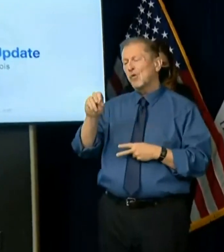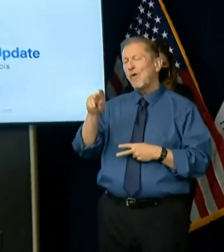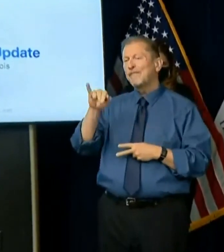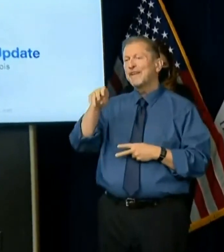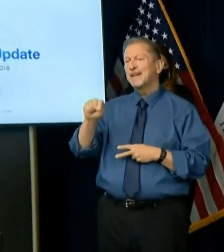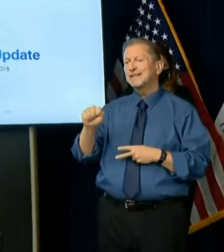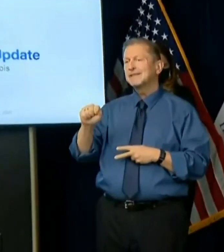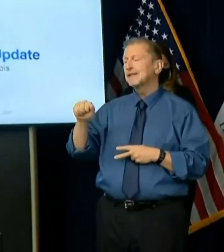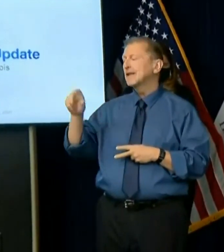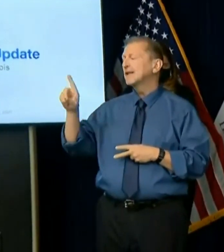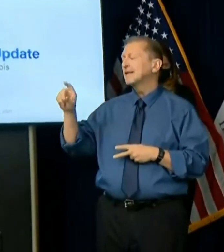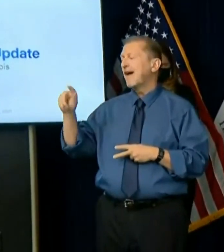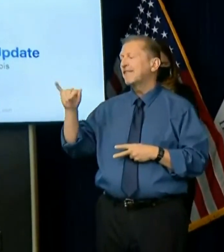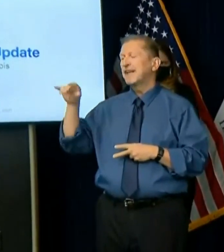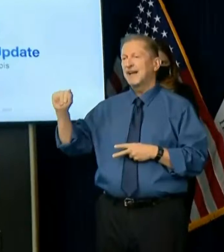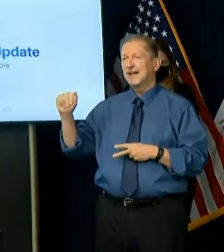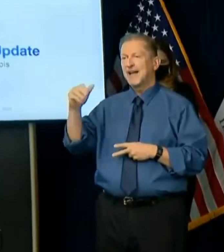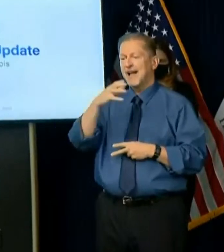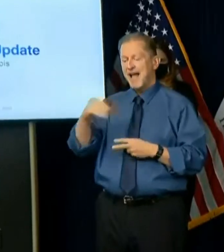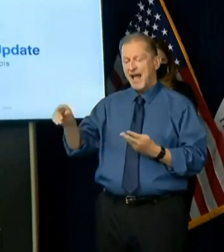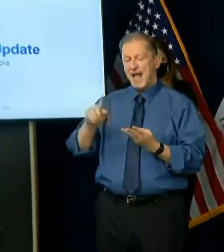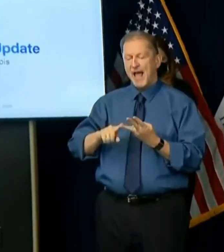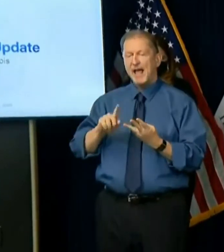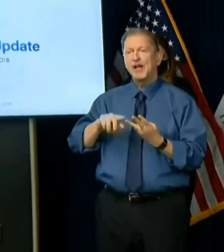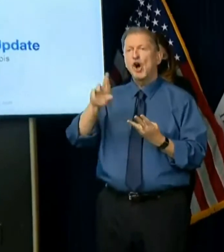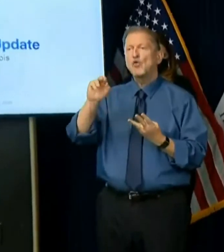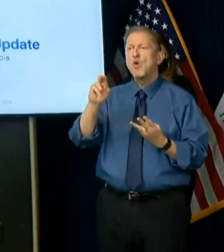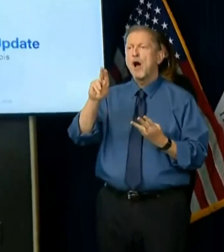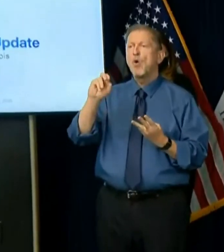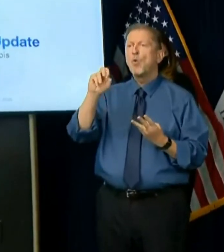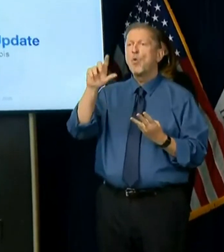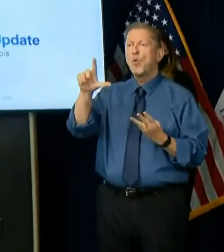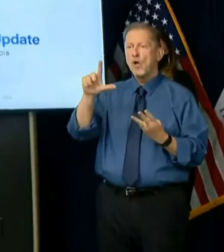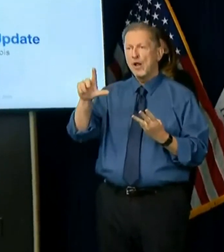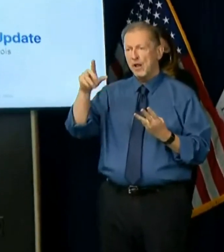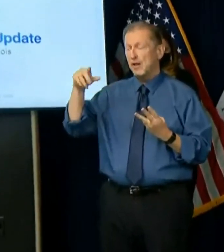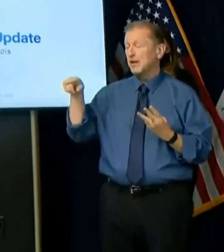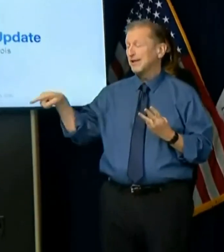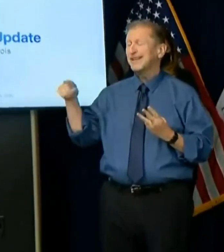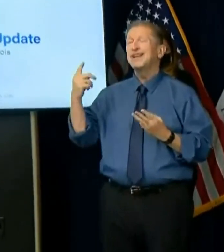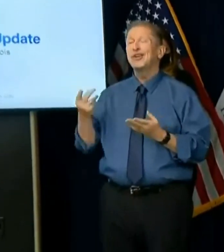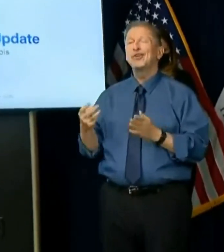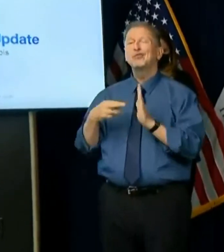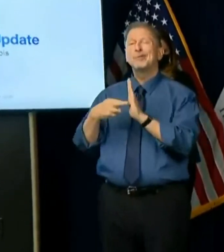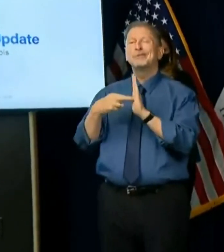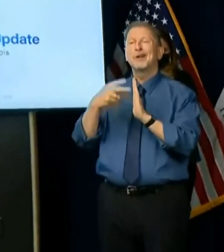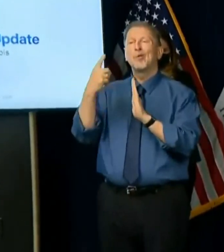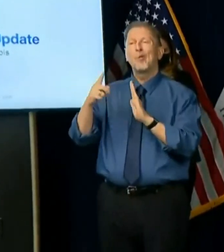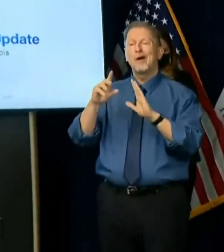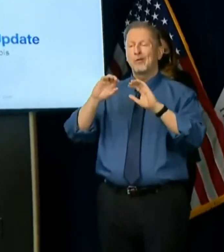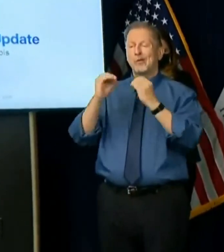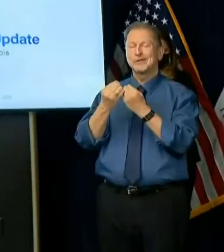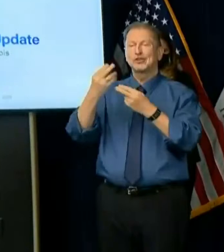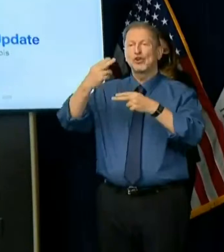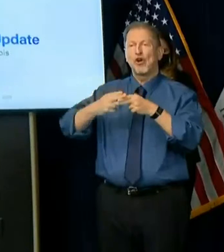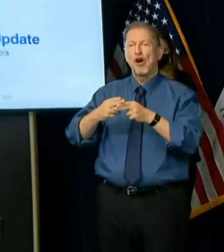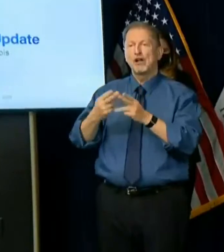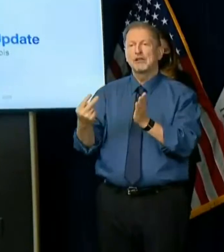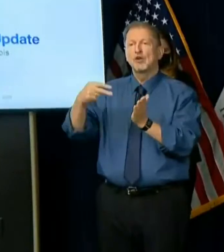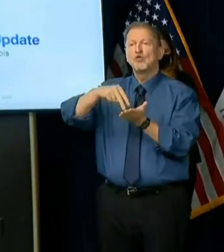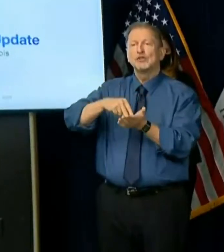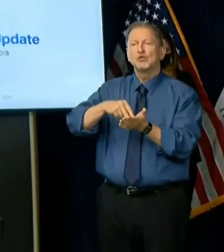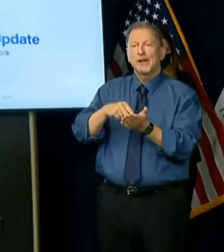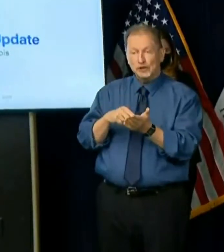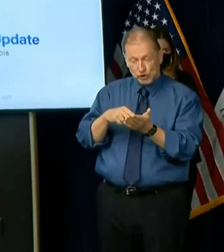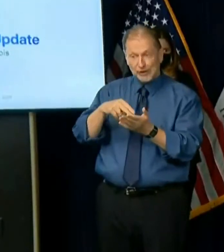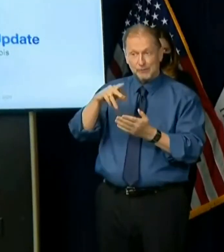Rahul Raymundo, representing the Resurrection Project. Today is the first day that resurgence mitigations